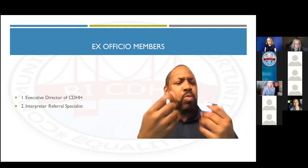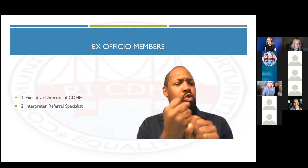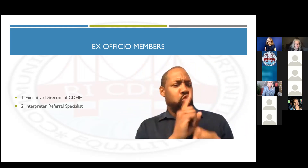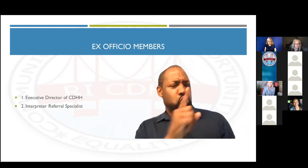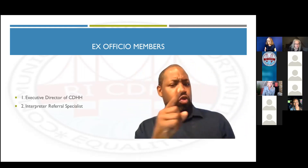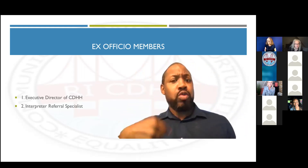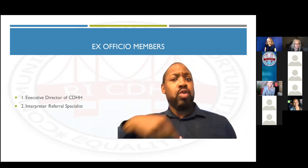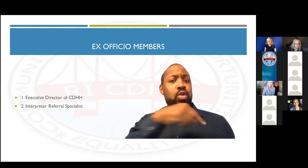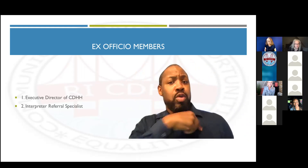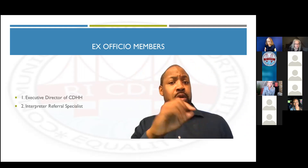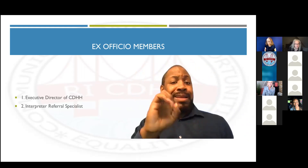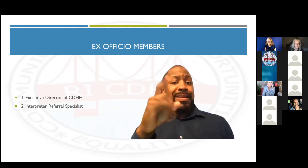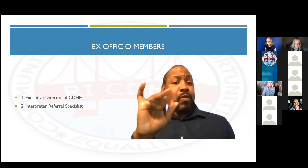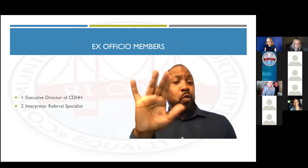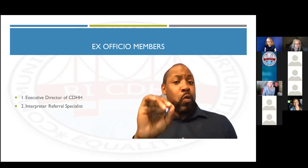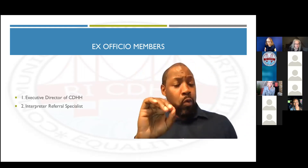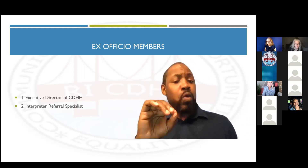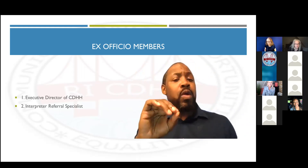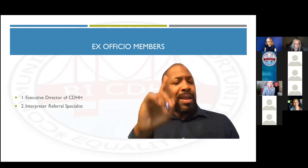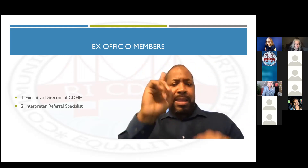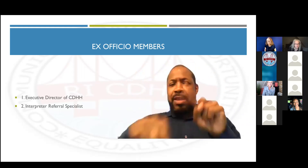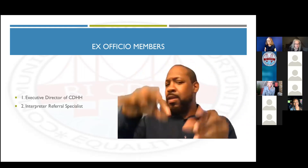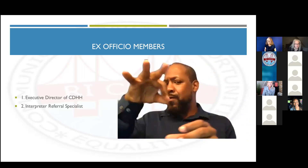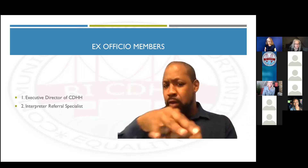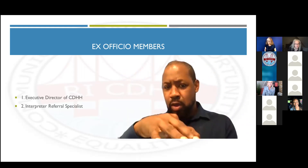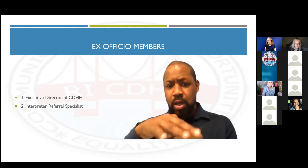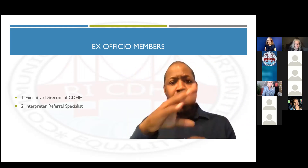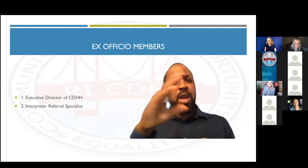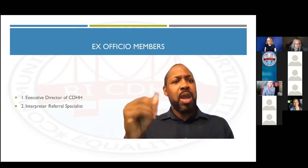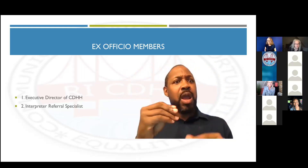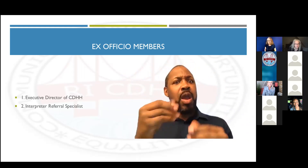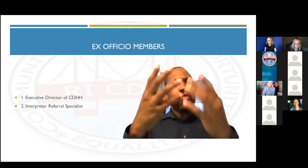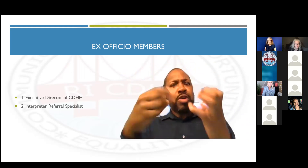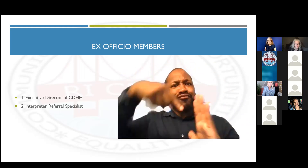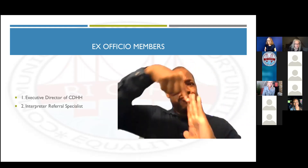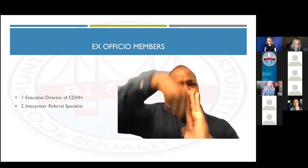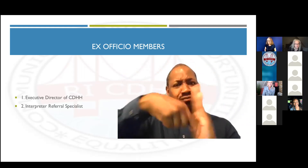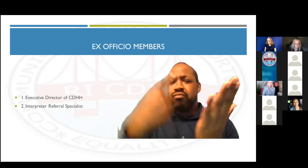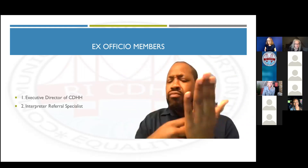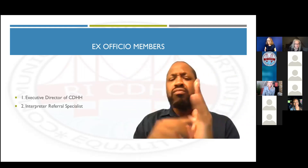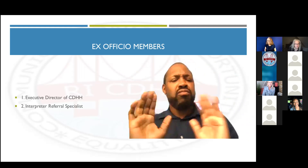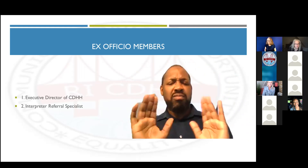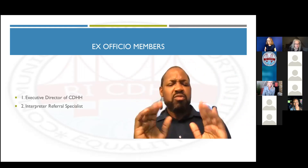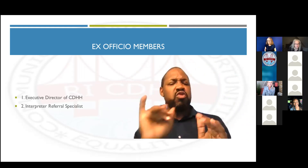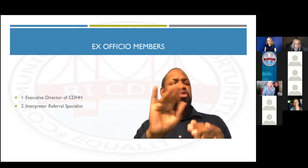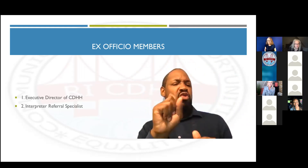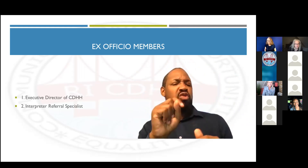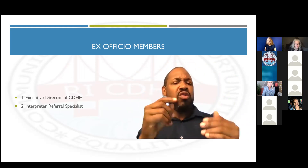So it'll be up to you to come up with what you're going to be discussing. And again, the ex officio members will not get involved in